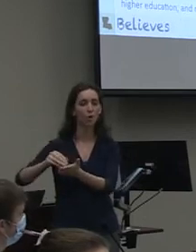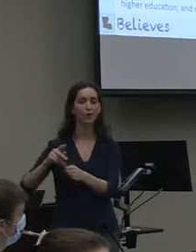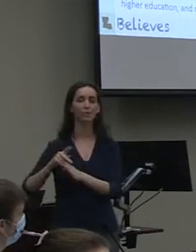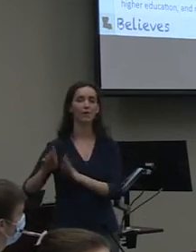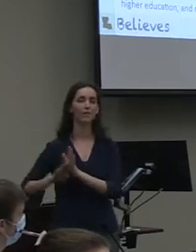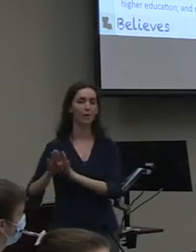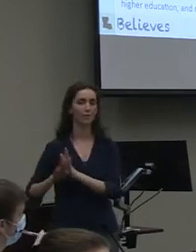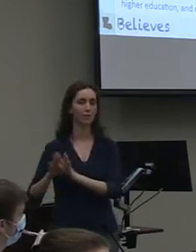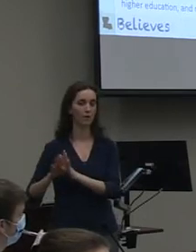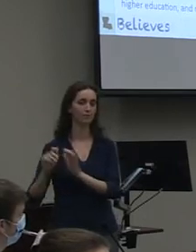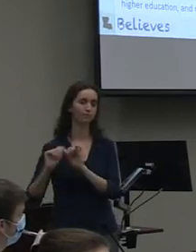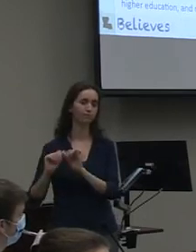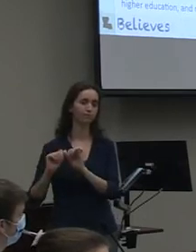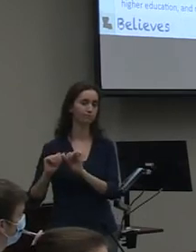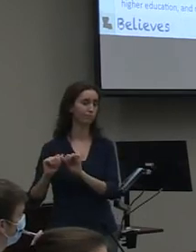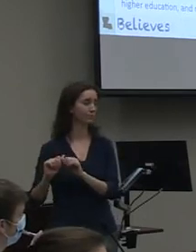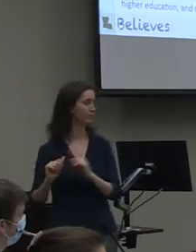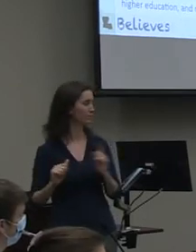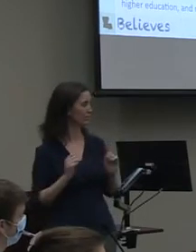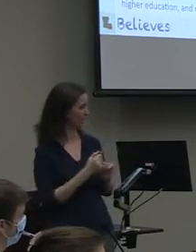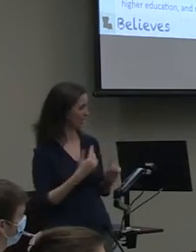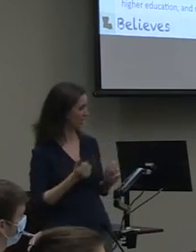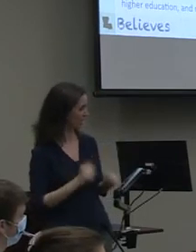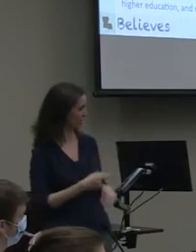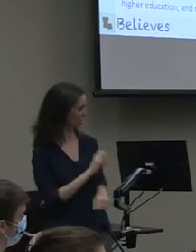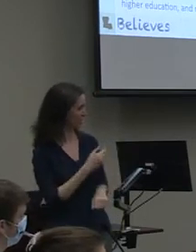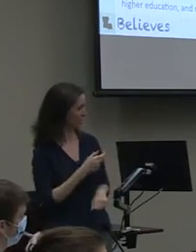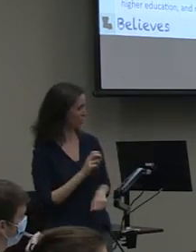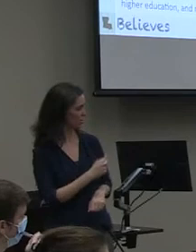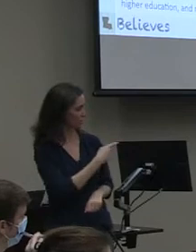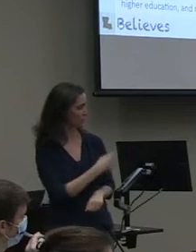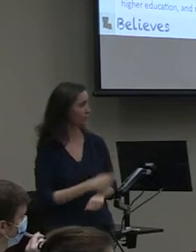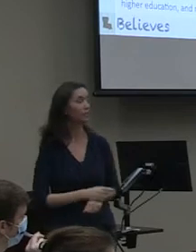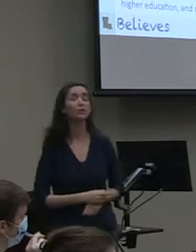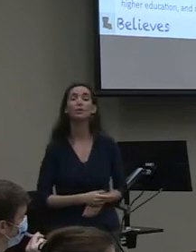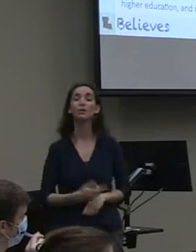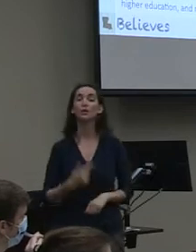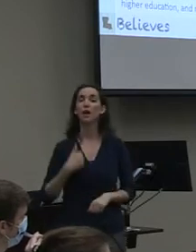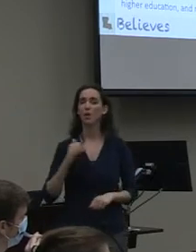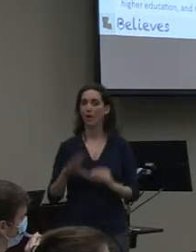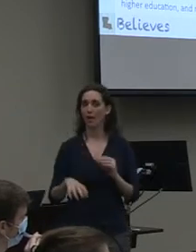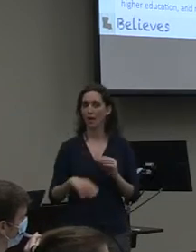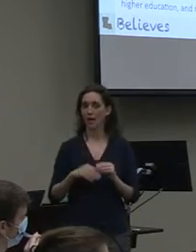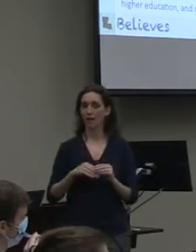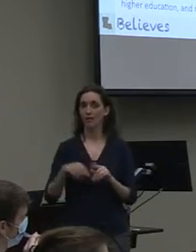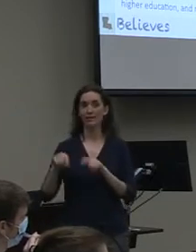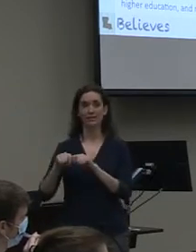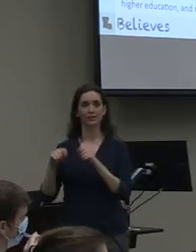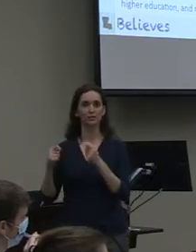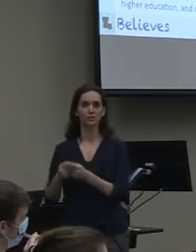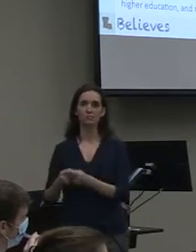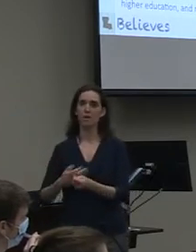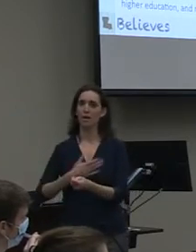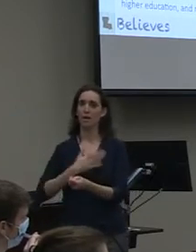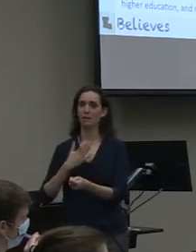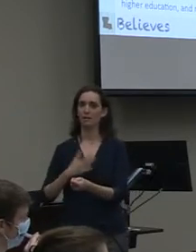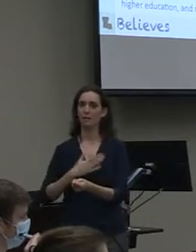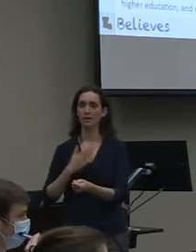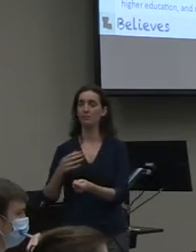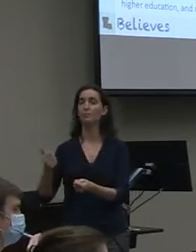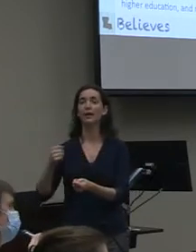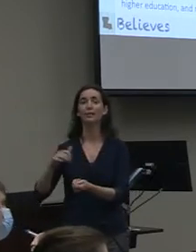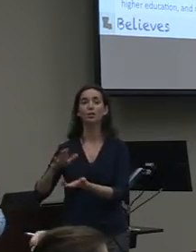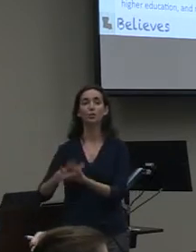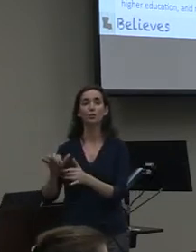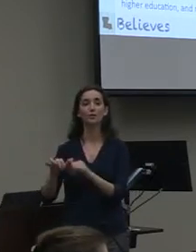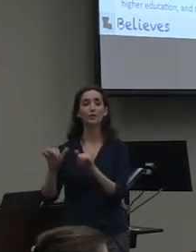that we offer. Do you want to? Well, and I was just going to add that the team would be more than happy, any school system that would